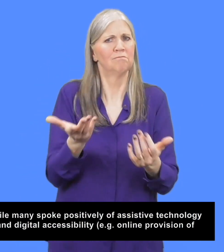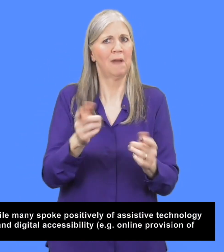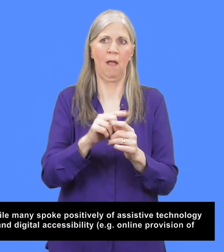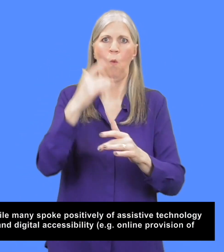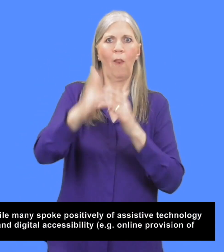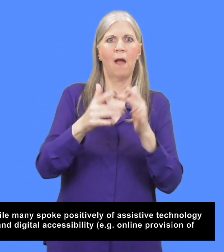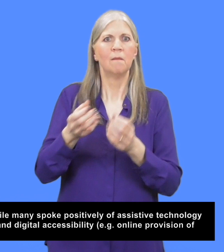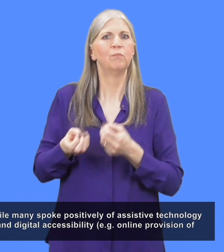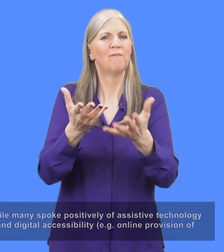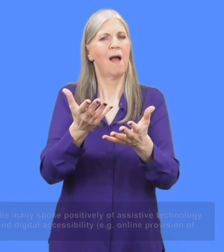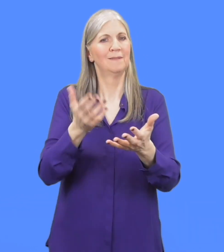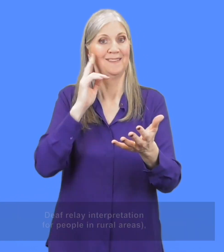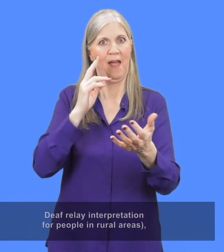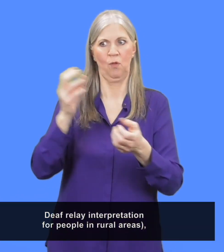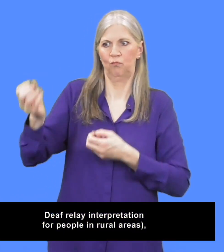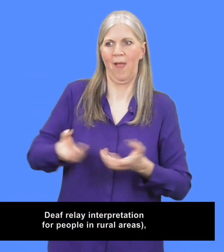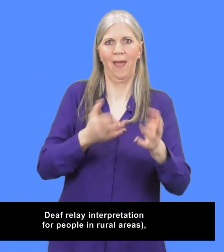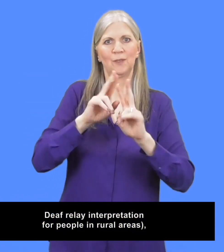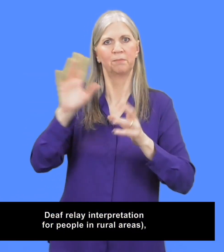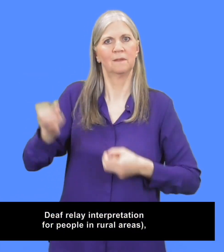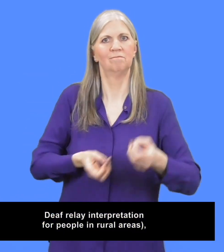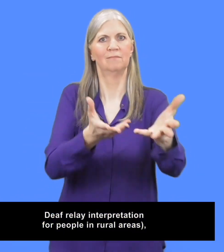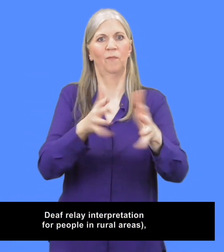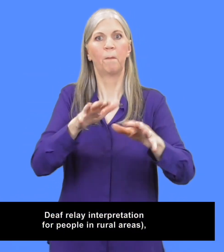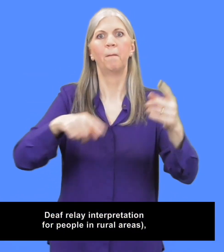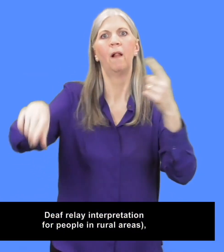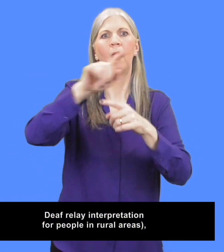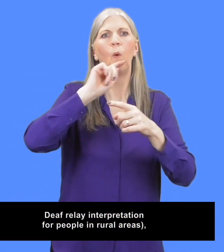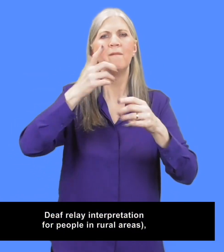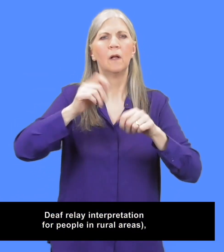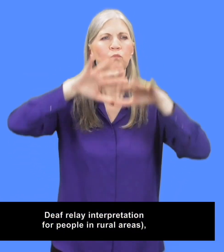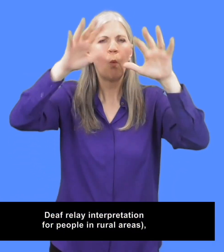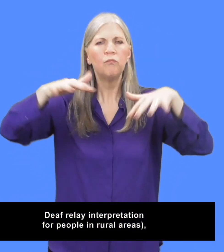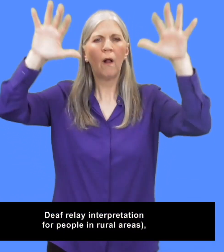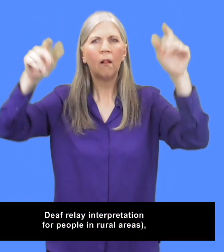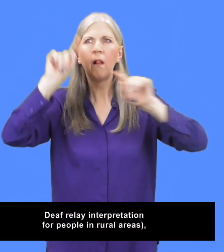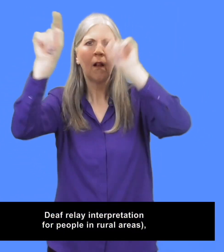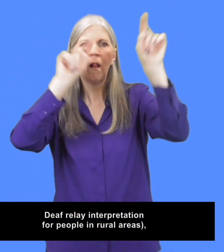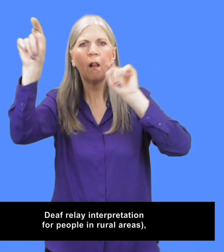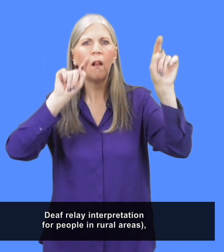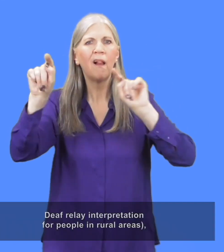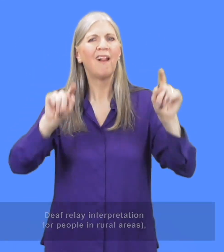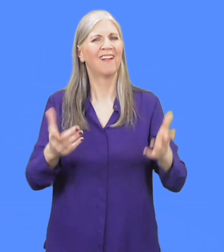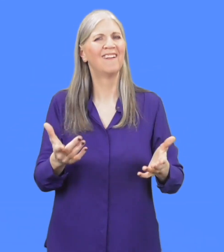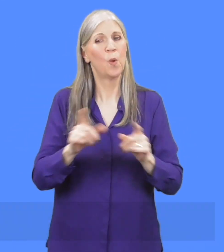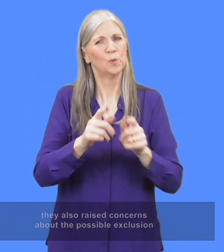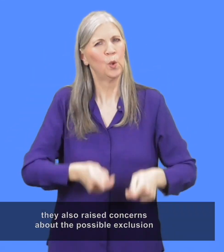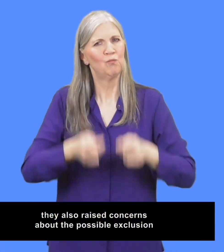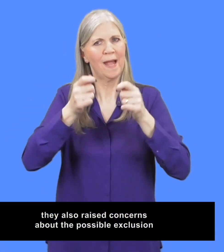for example the online provision of deaf relay interpretation for people in rural areas, they also raised concerns about